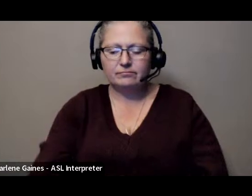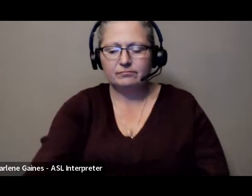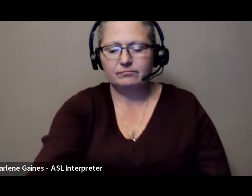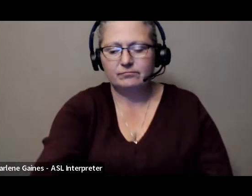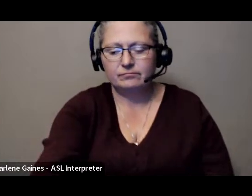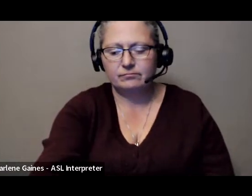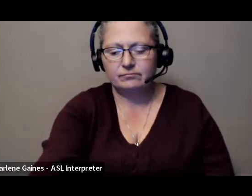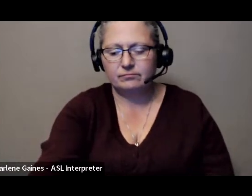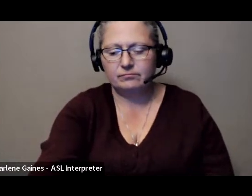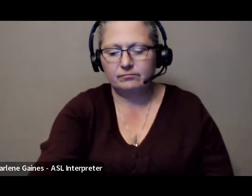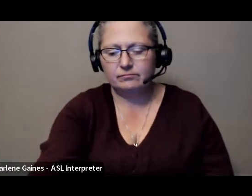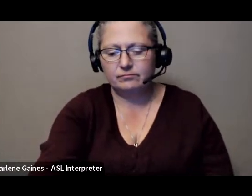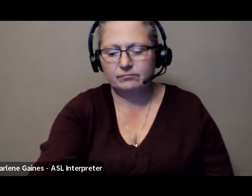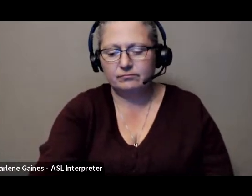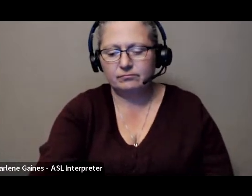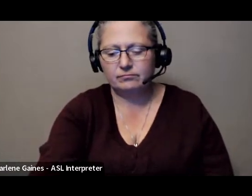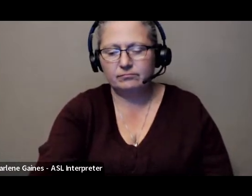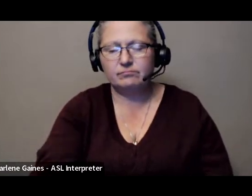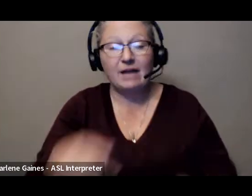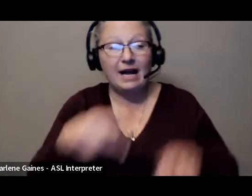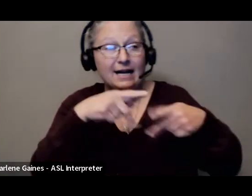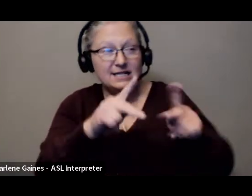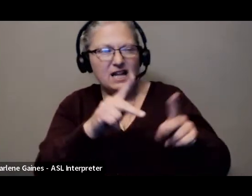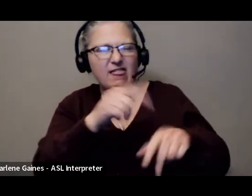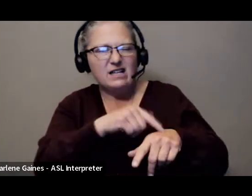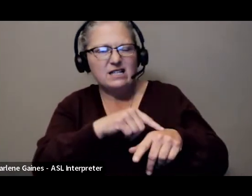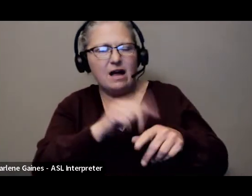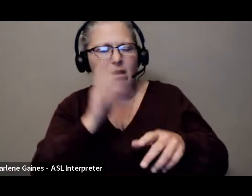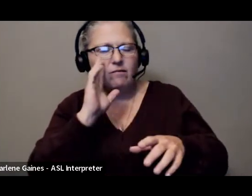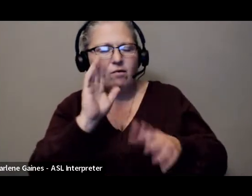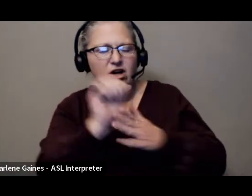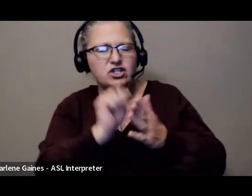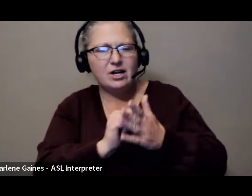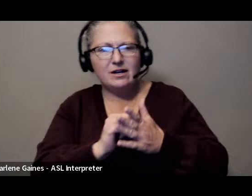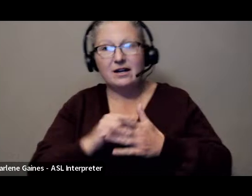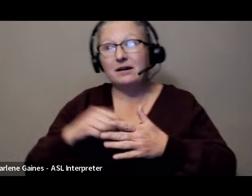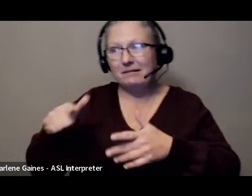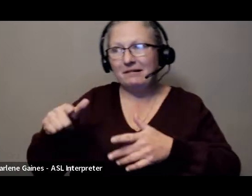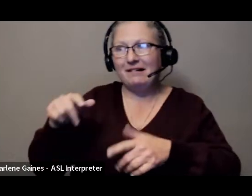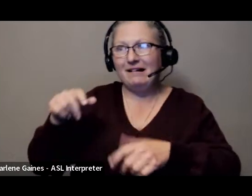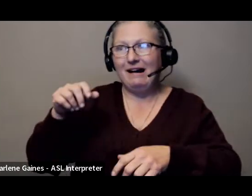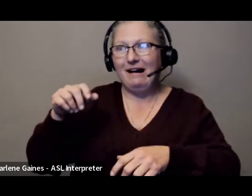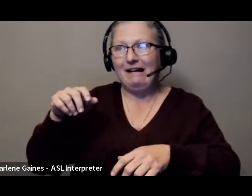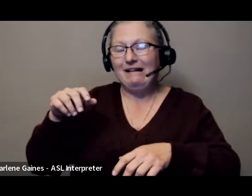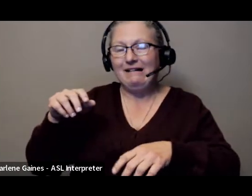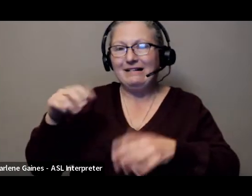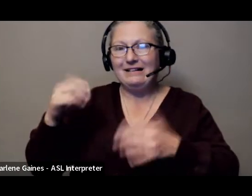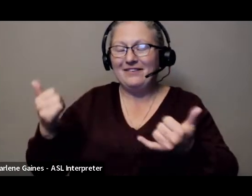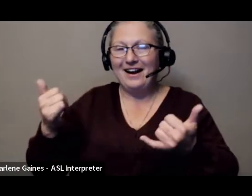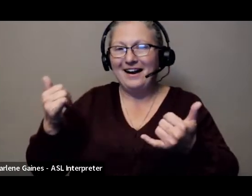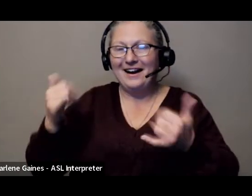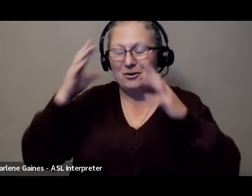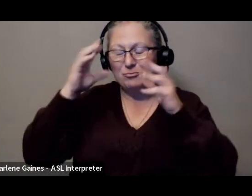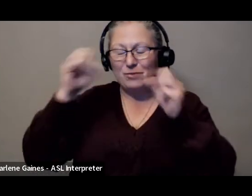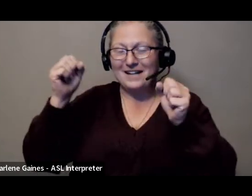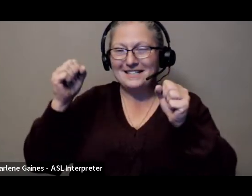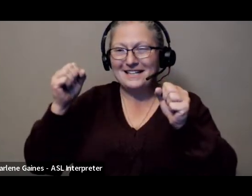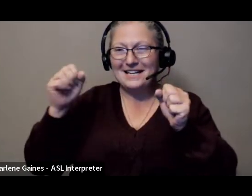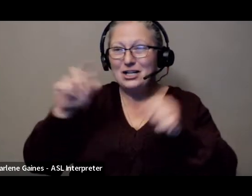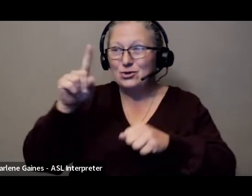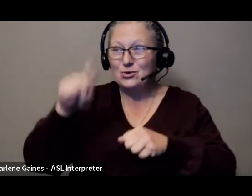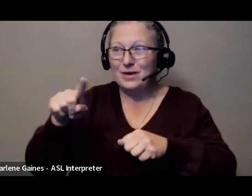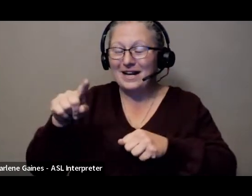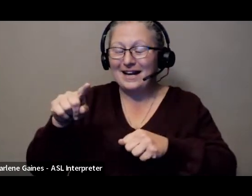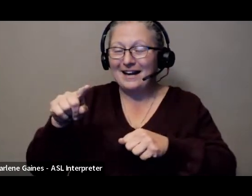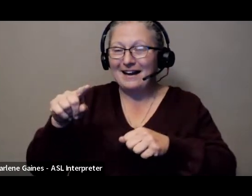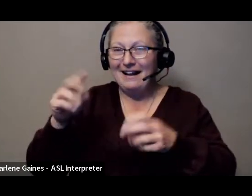usually consent is about the time when we make changes with the agenda. Well, this is off to a real rocky start. President Zuniga, why don't you